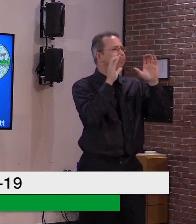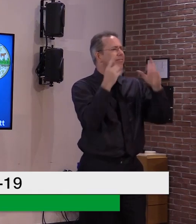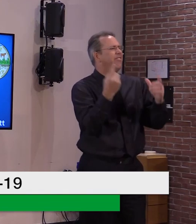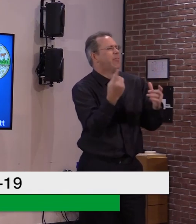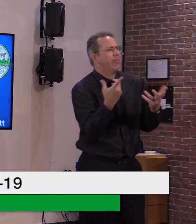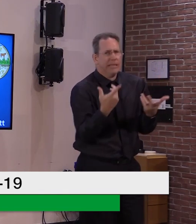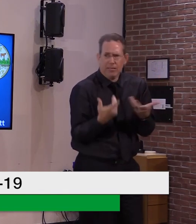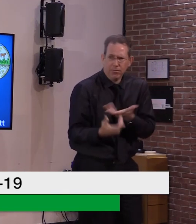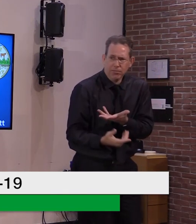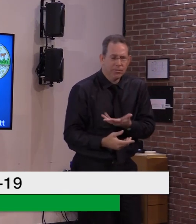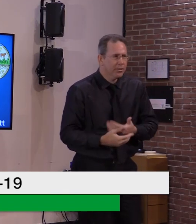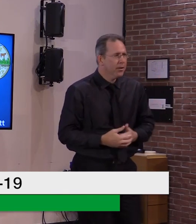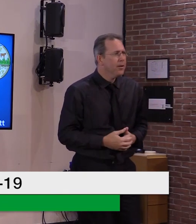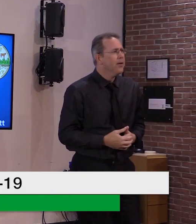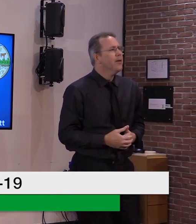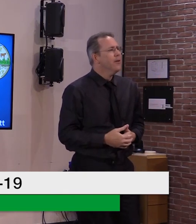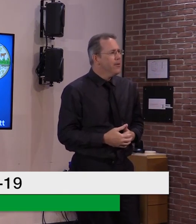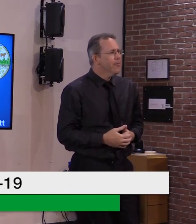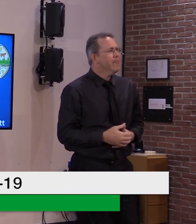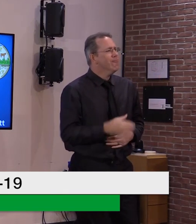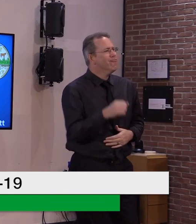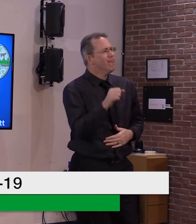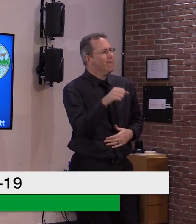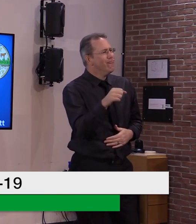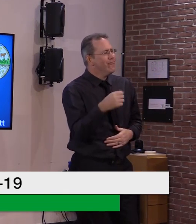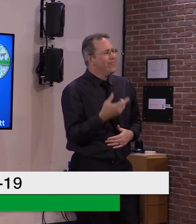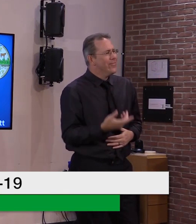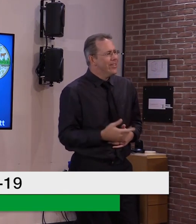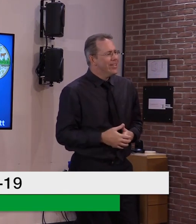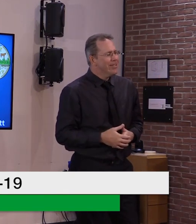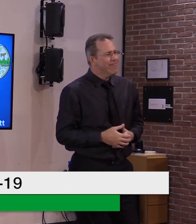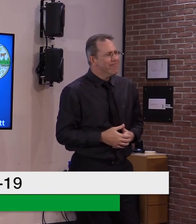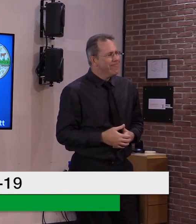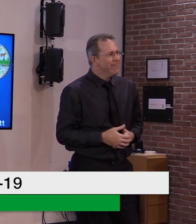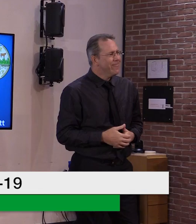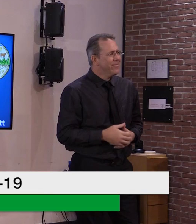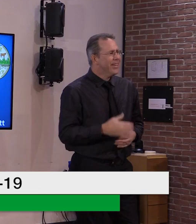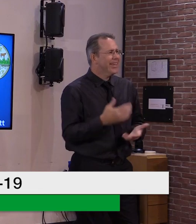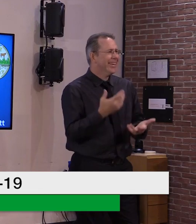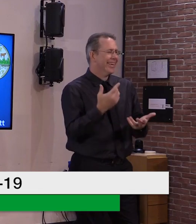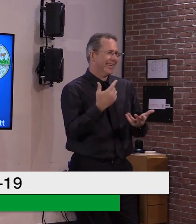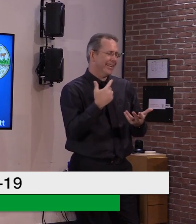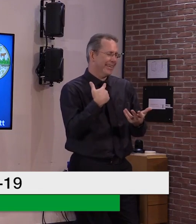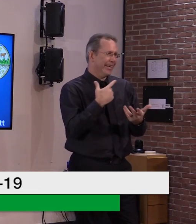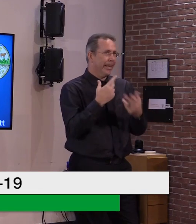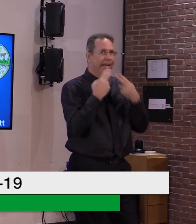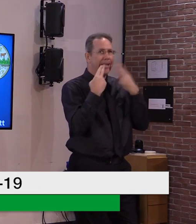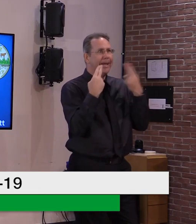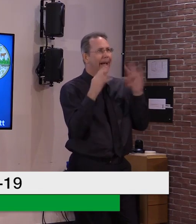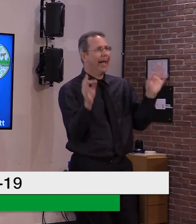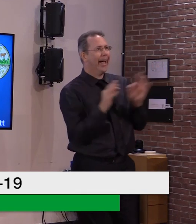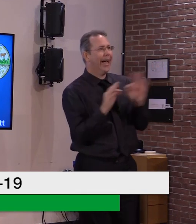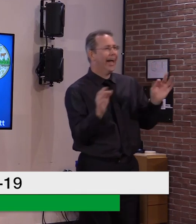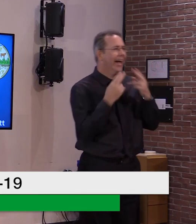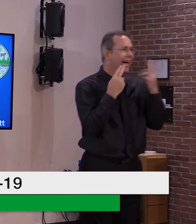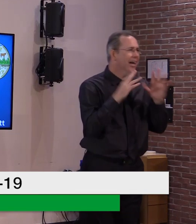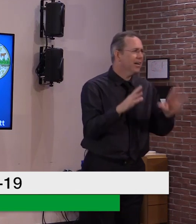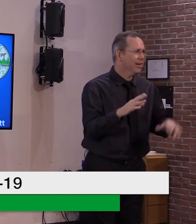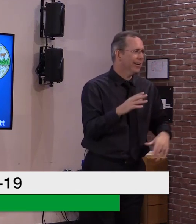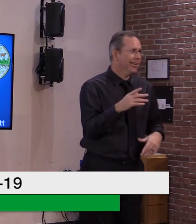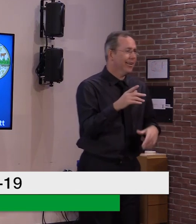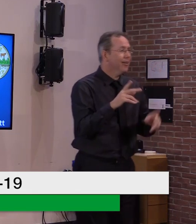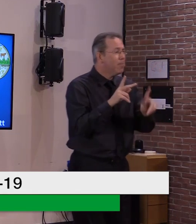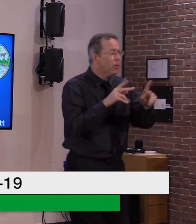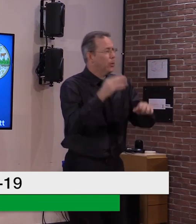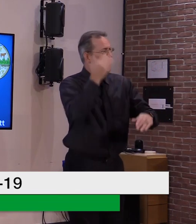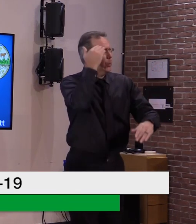understand that there and i said that in my remarks that i understand that people are some people are not going to do the right thing and are